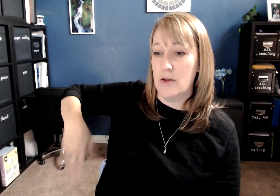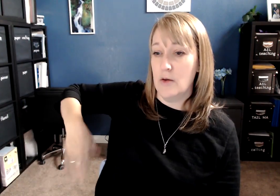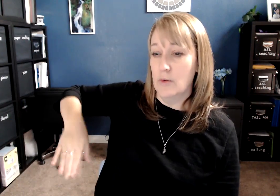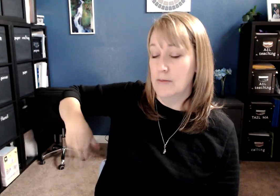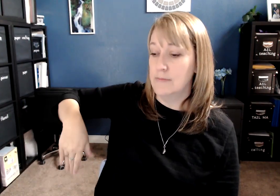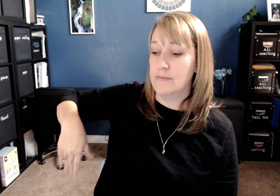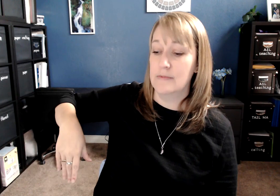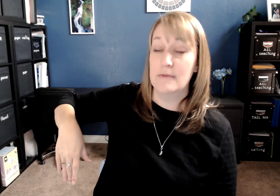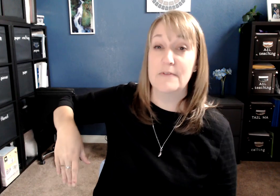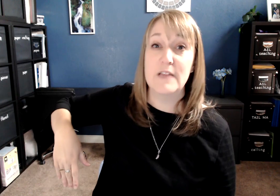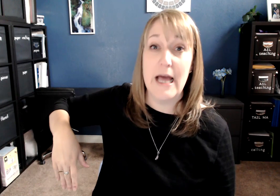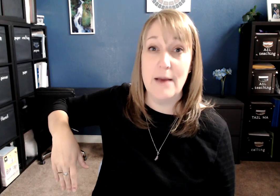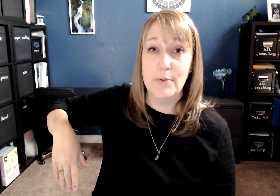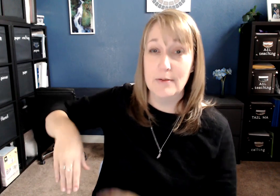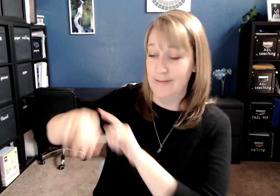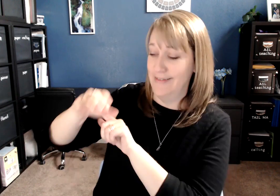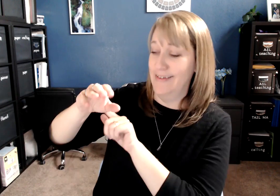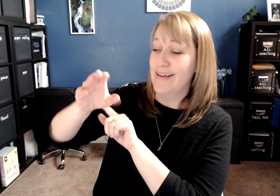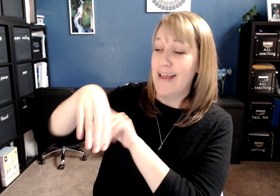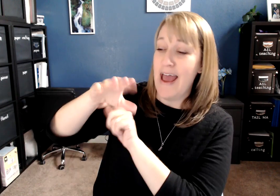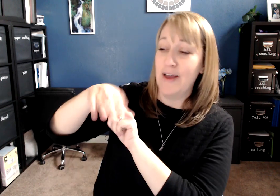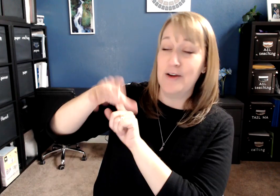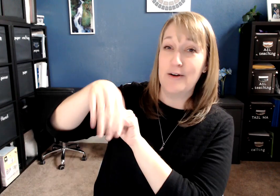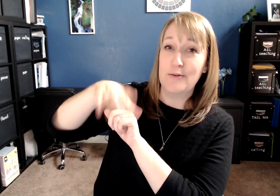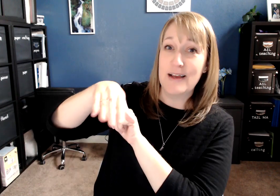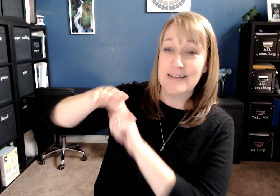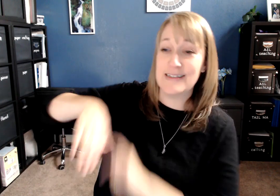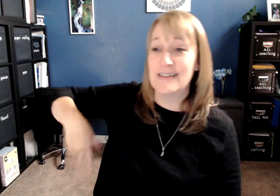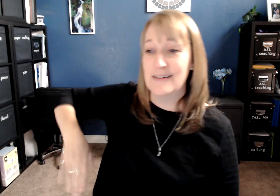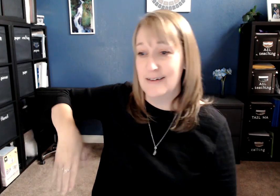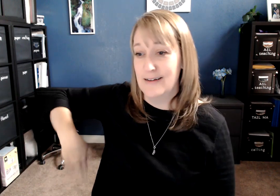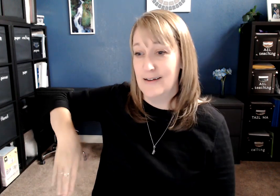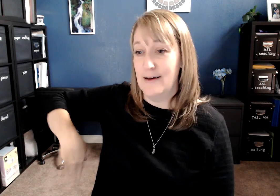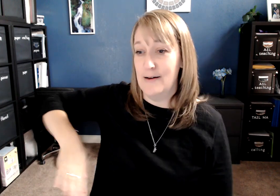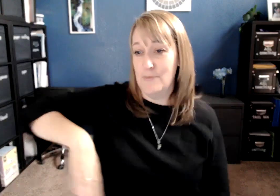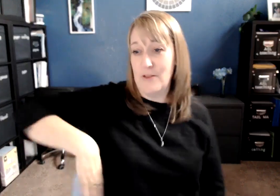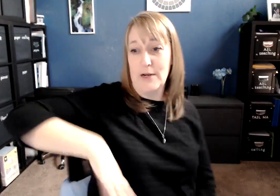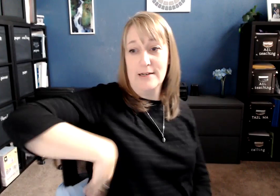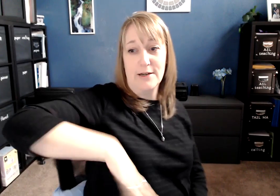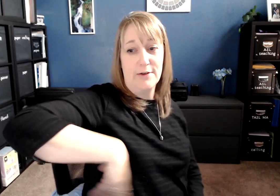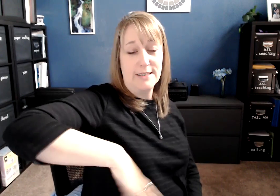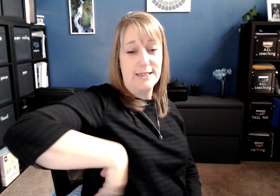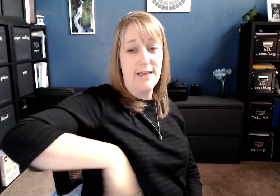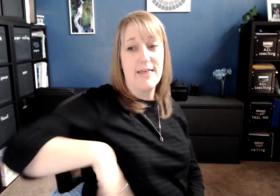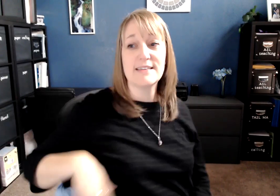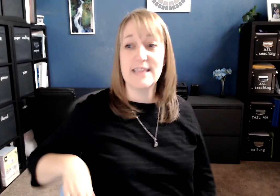you flap at your wrist, flap your hand at your wrist. Okay, that's